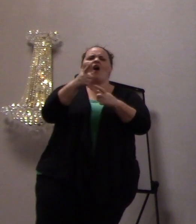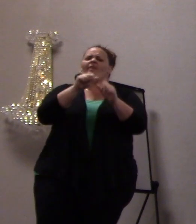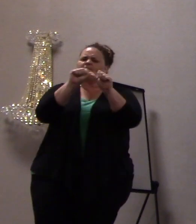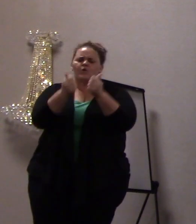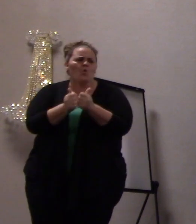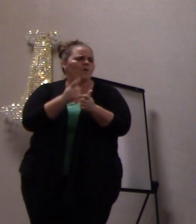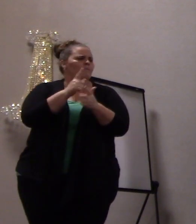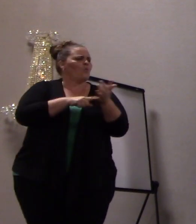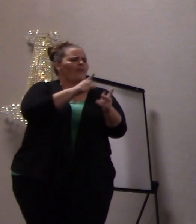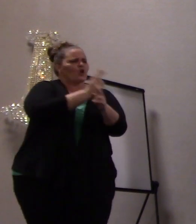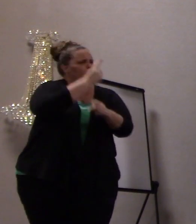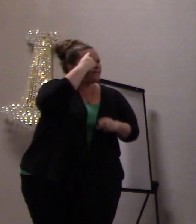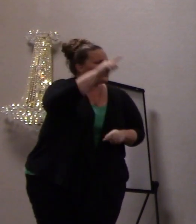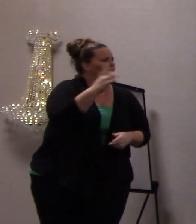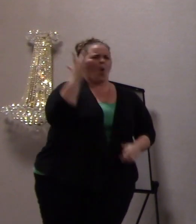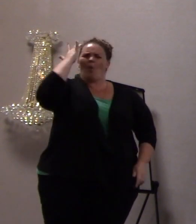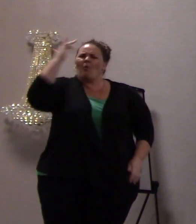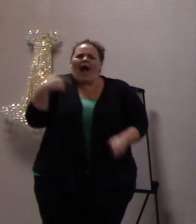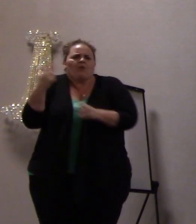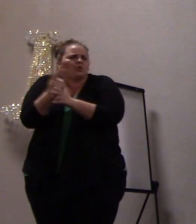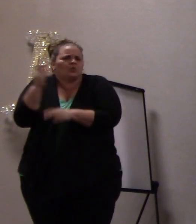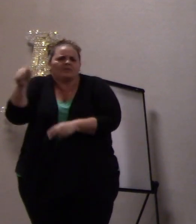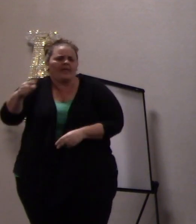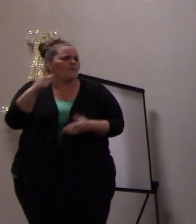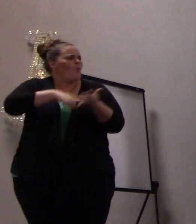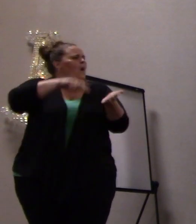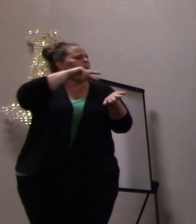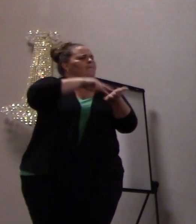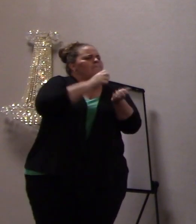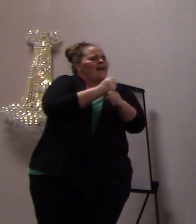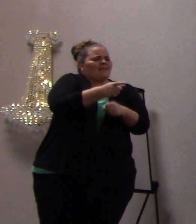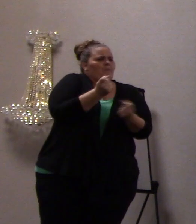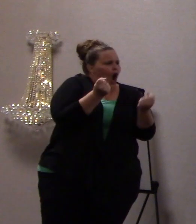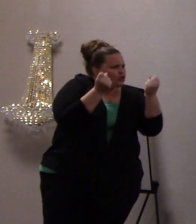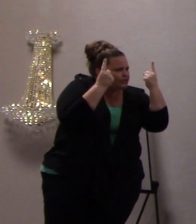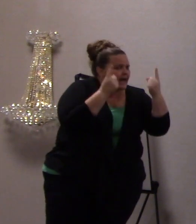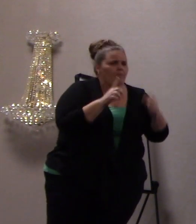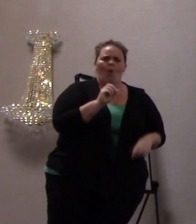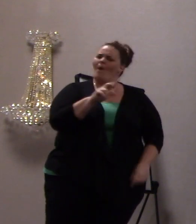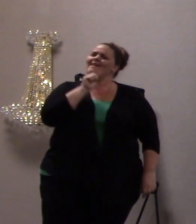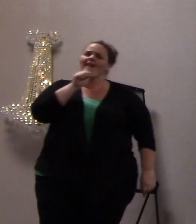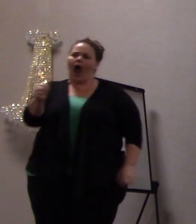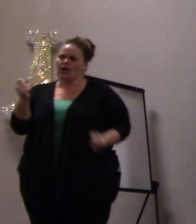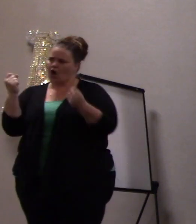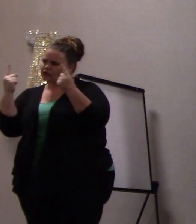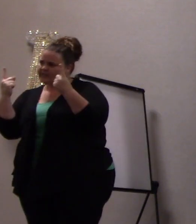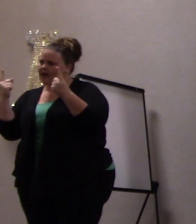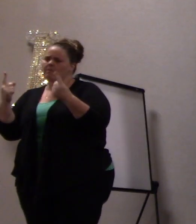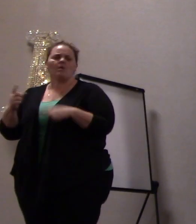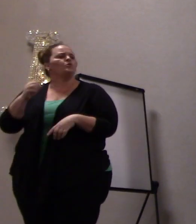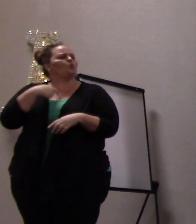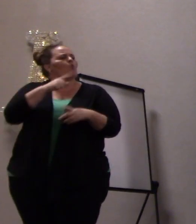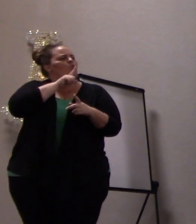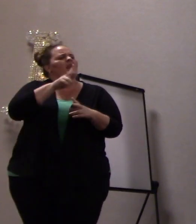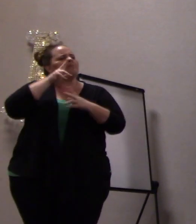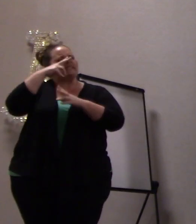what they are used for, why we use them, what makes them understandable, what makes them not understandable. So we're really going to be dealing